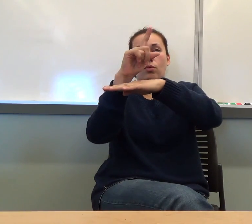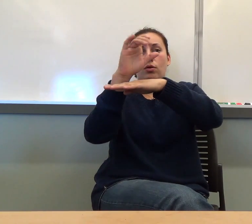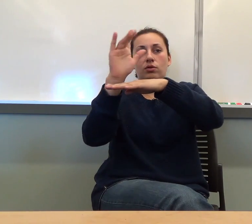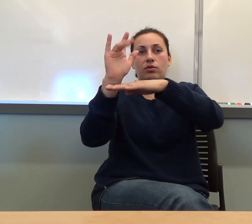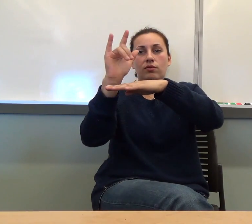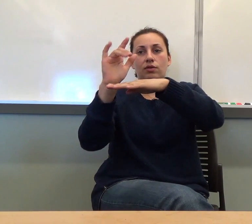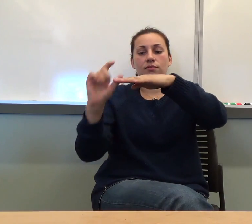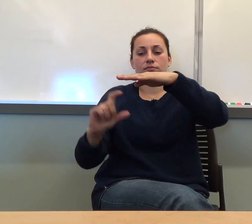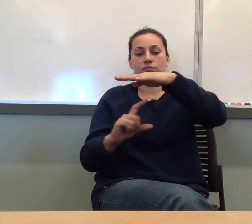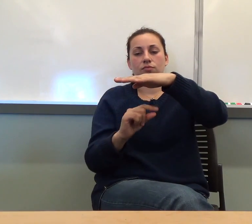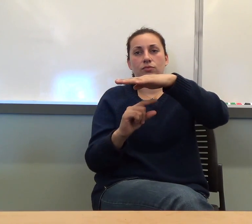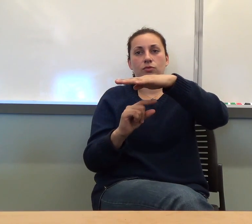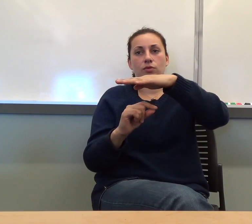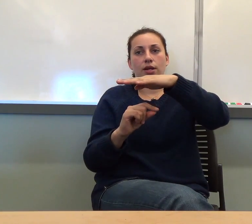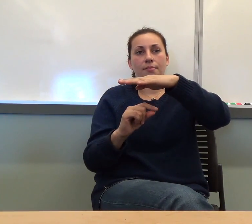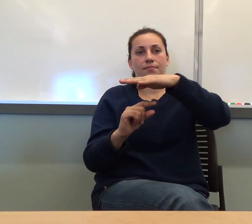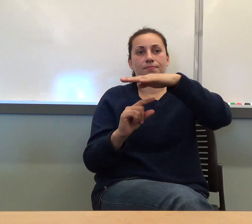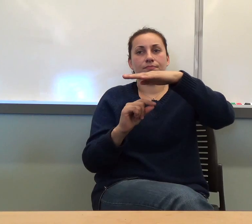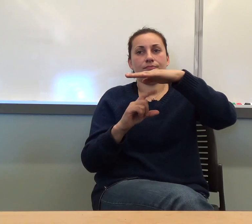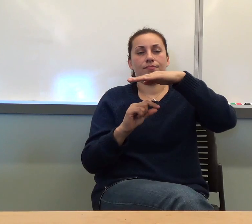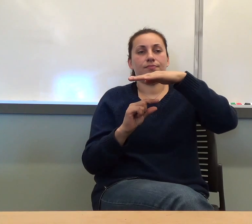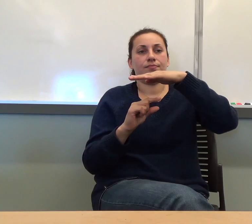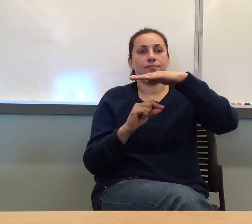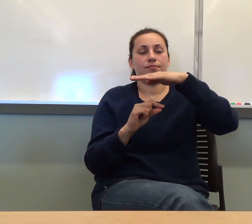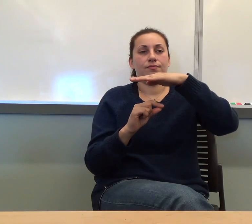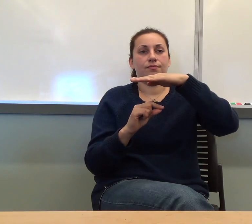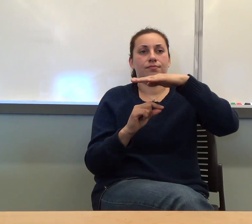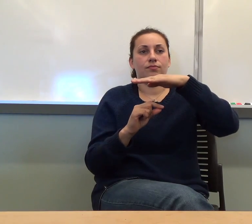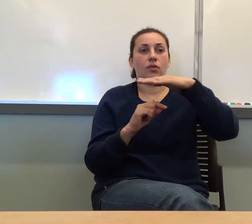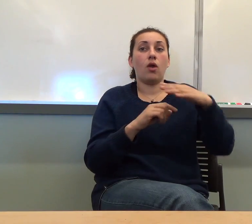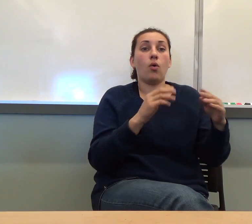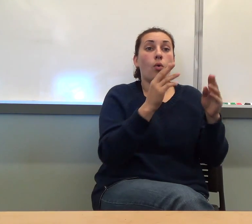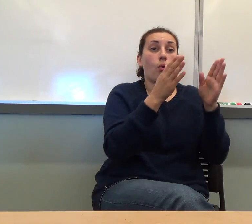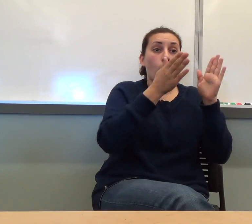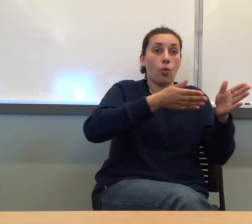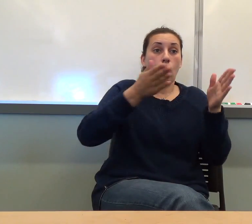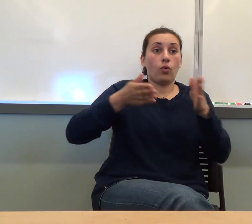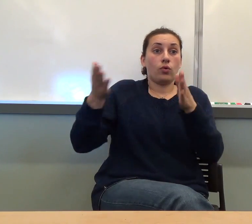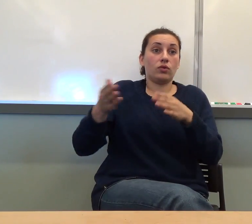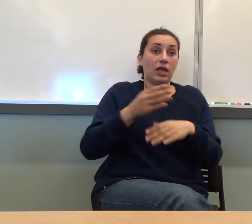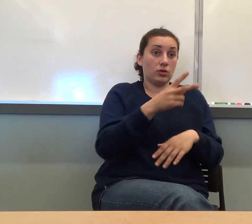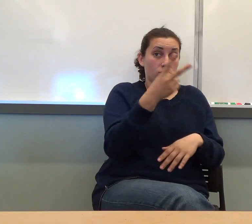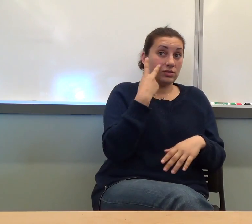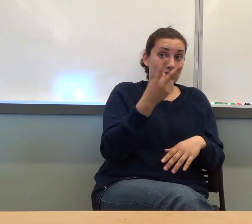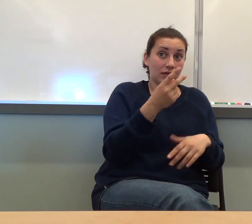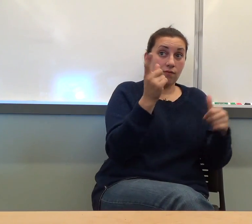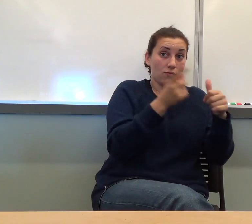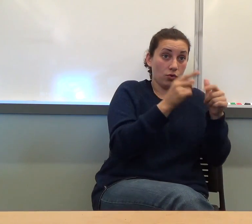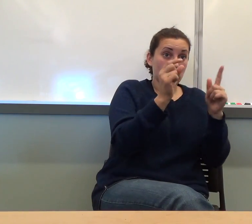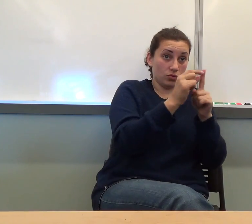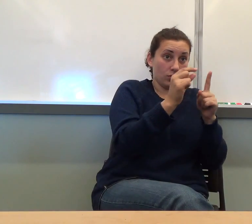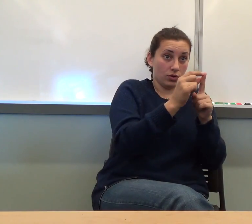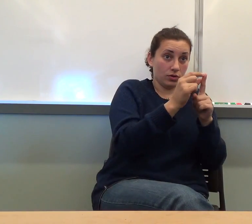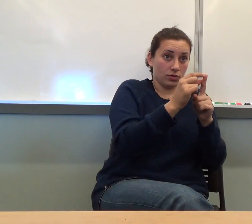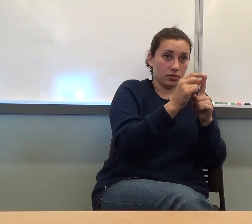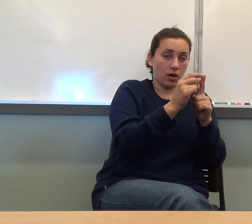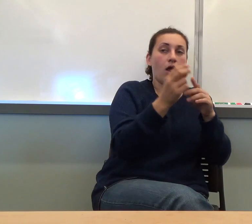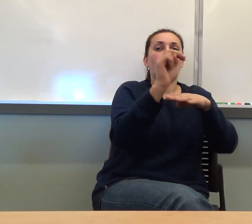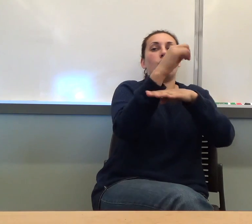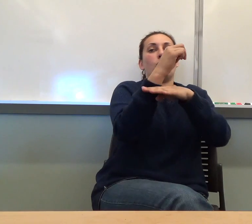into the bottom. In other words, the order of the English is the order of the fraction, numerator then denominator. All right, and you've got to divide